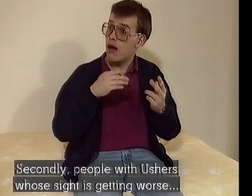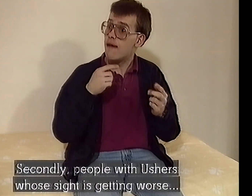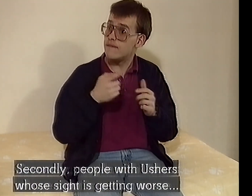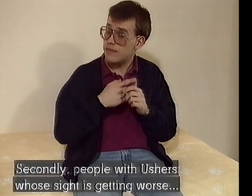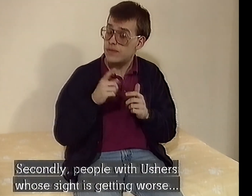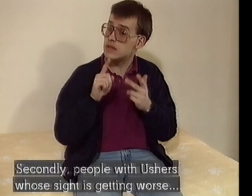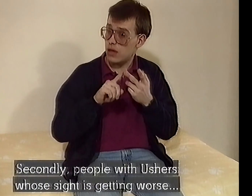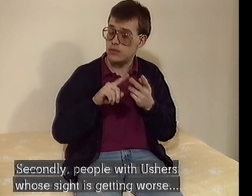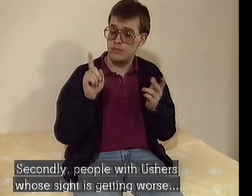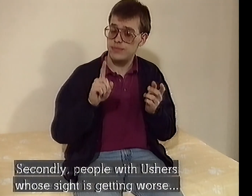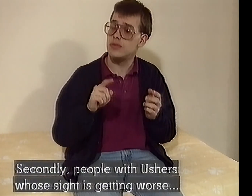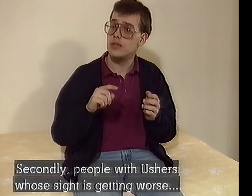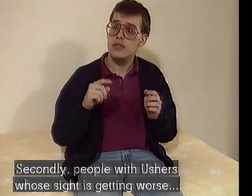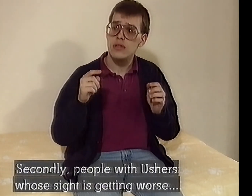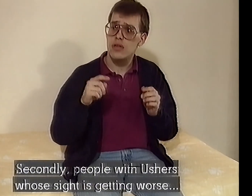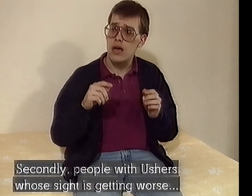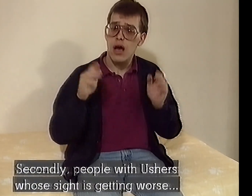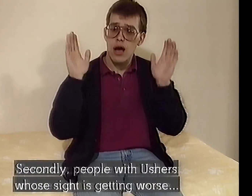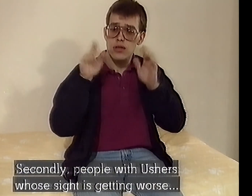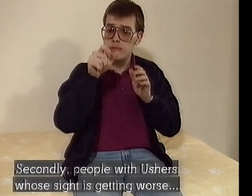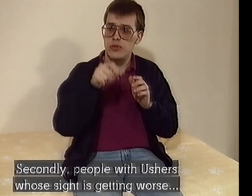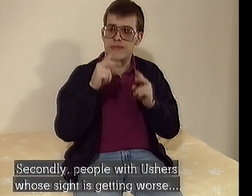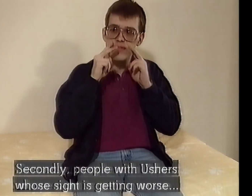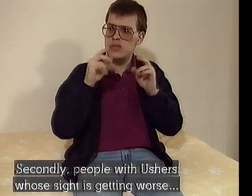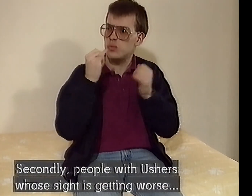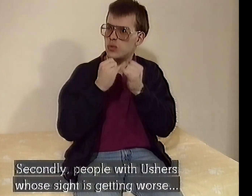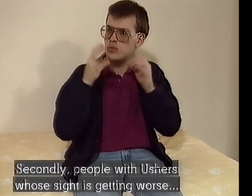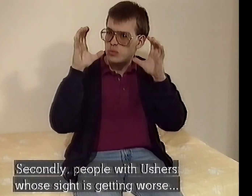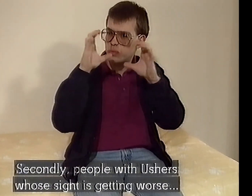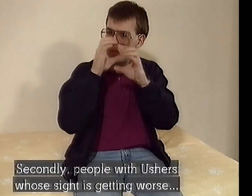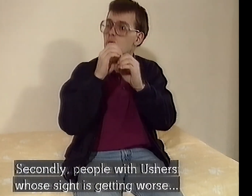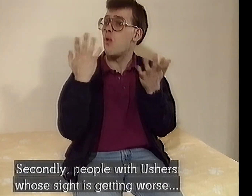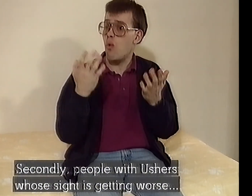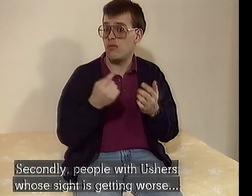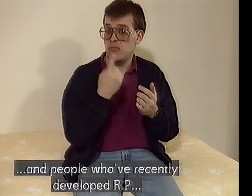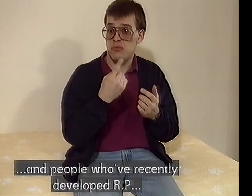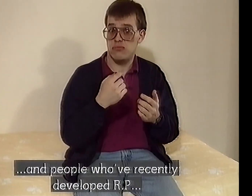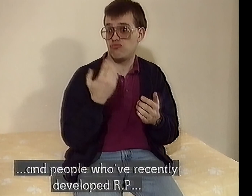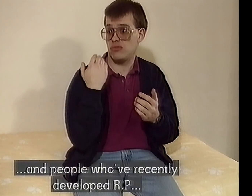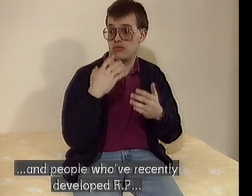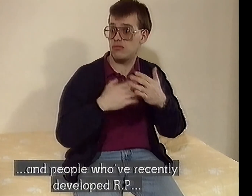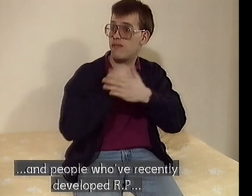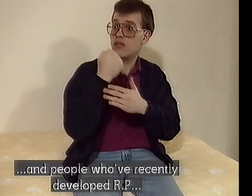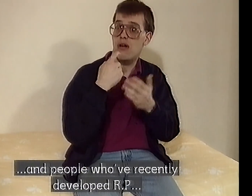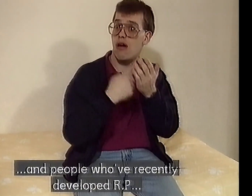Secondly, people with ushers whose sight's getting worse and people who've recently developed